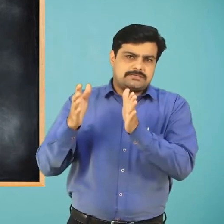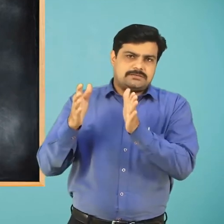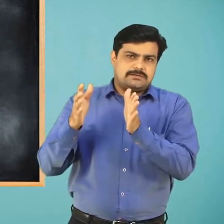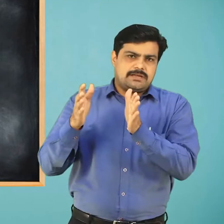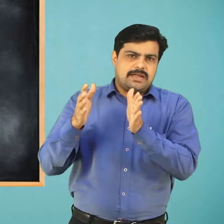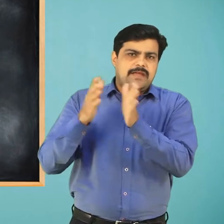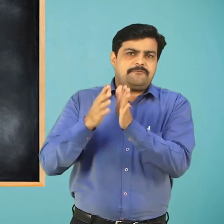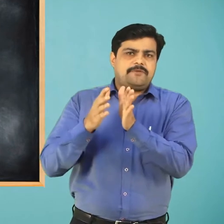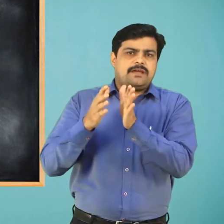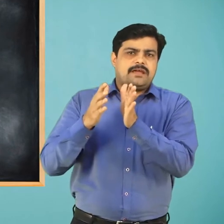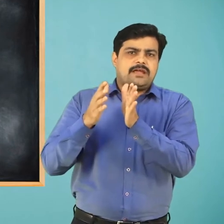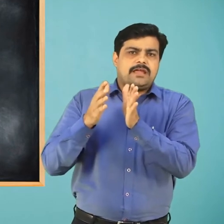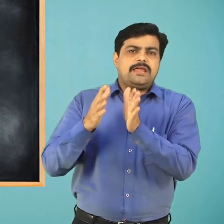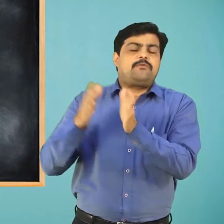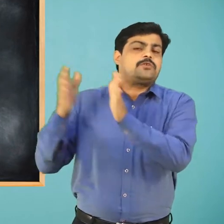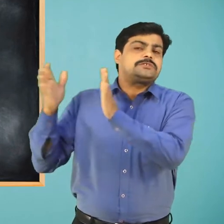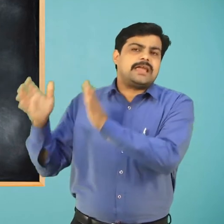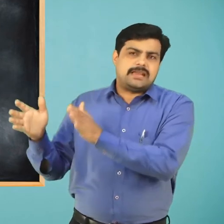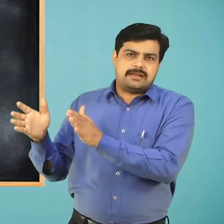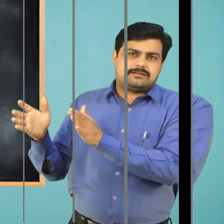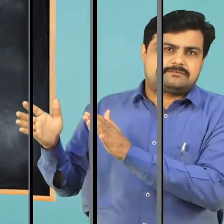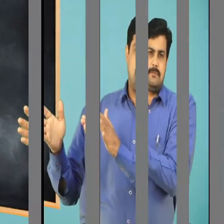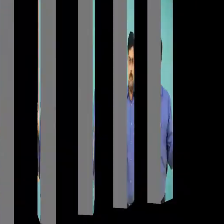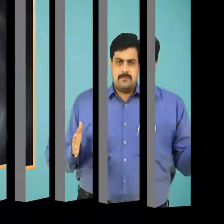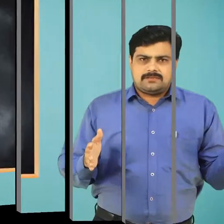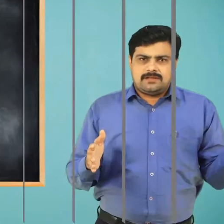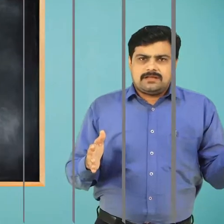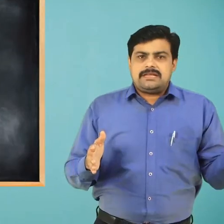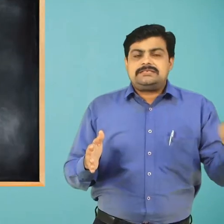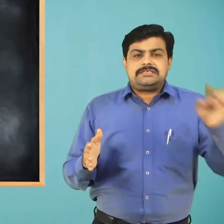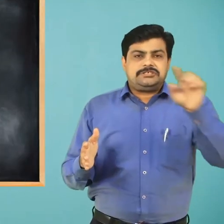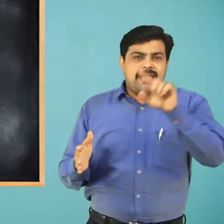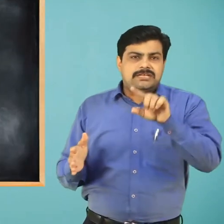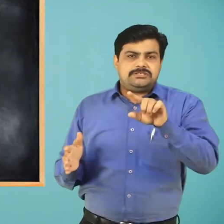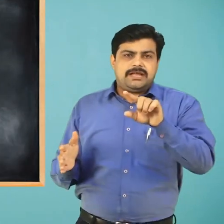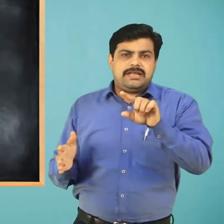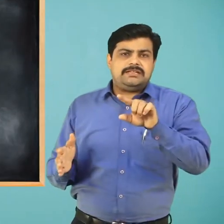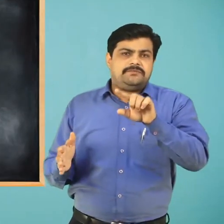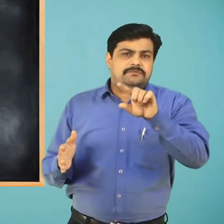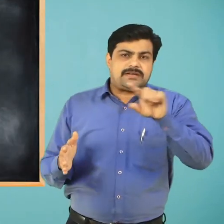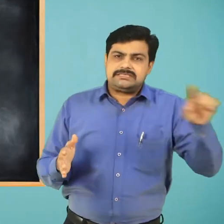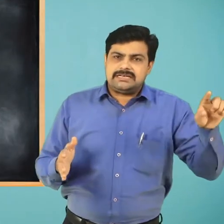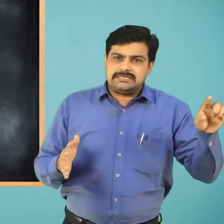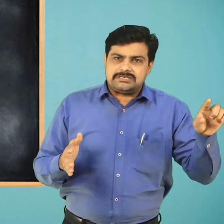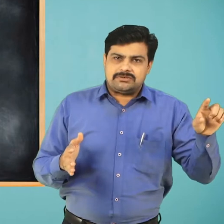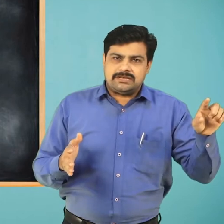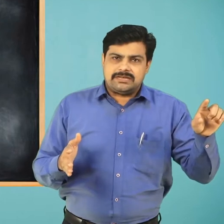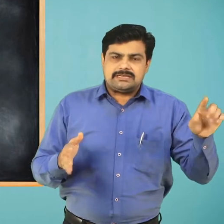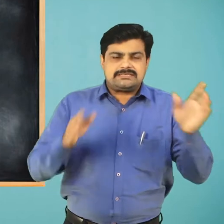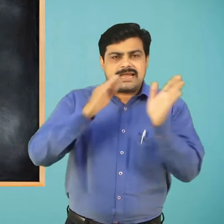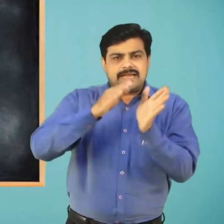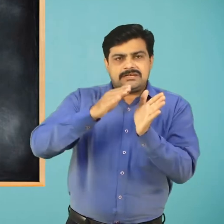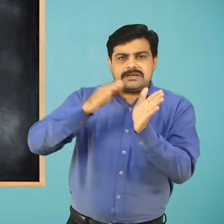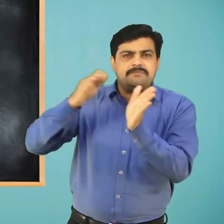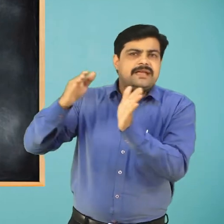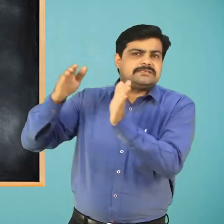asked if he was ill. There is a change in the first sentence only. Second remains